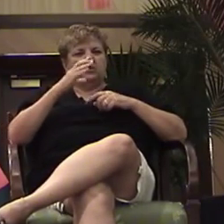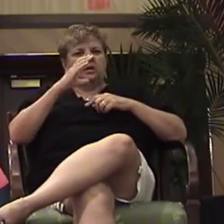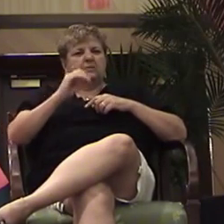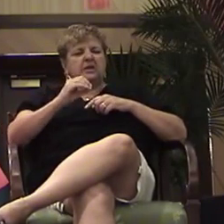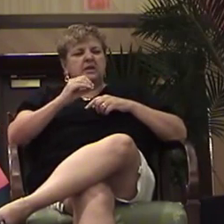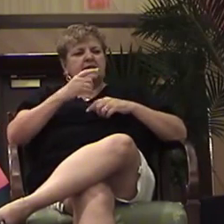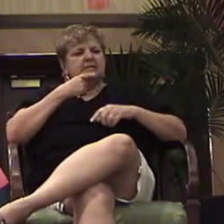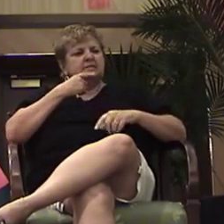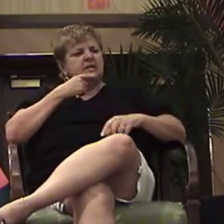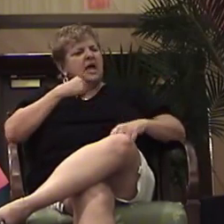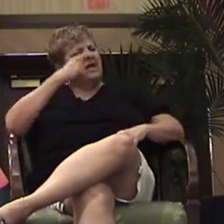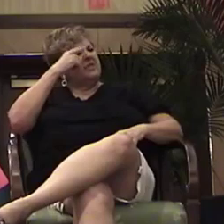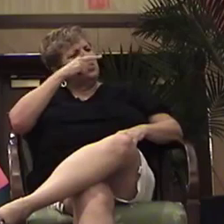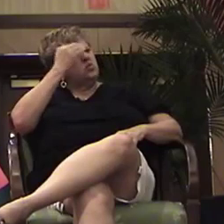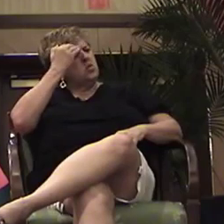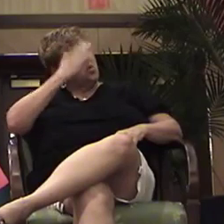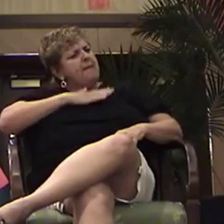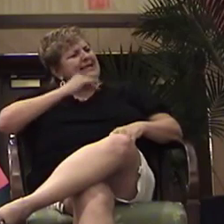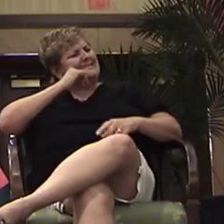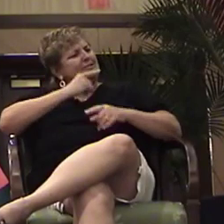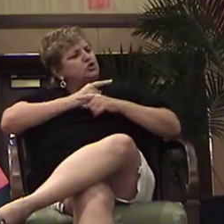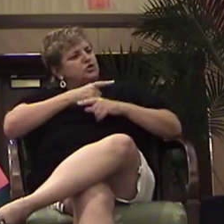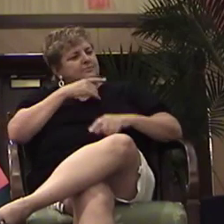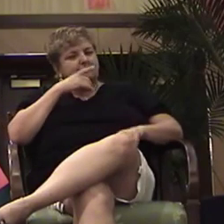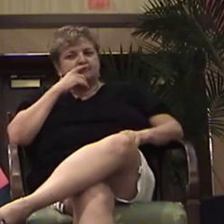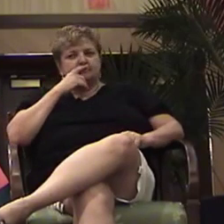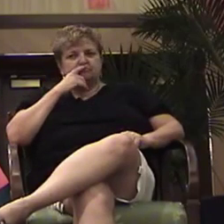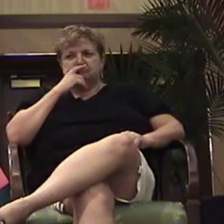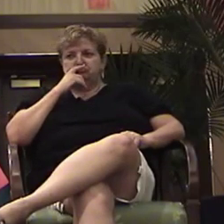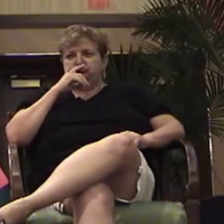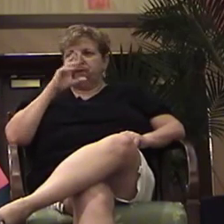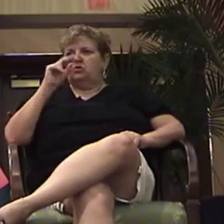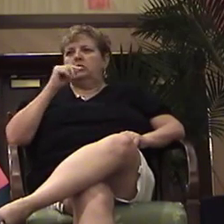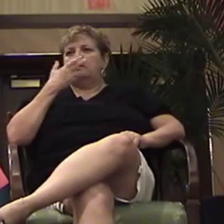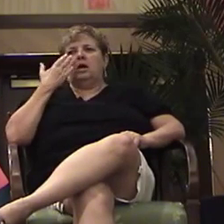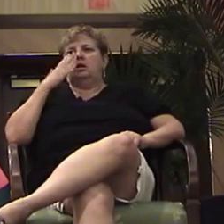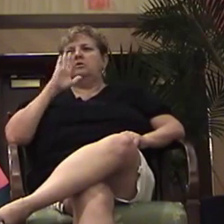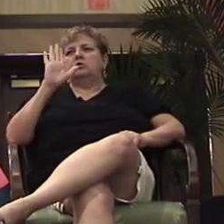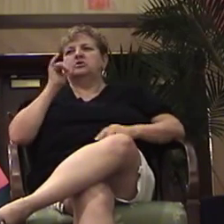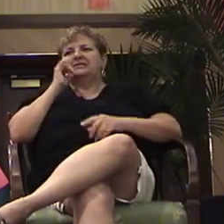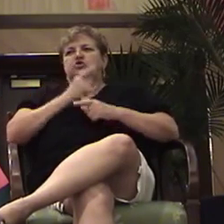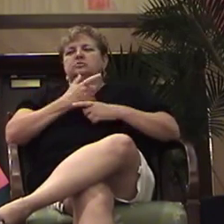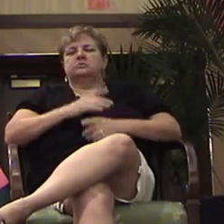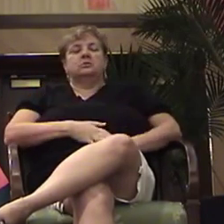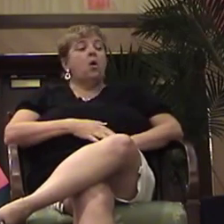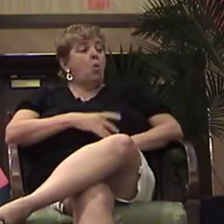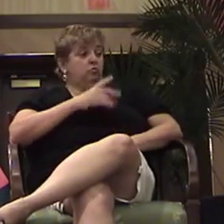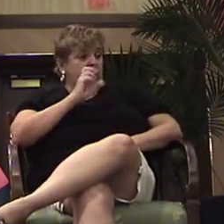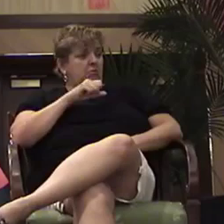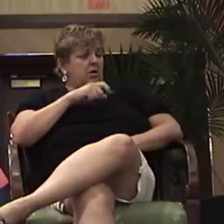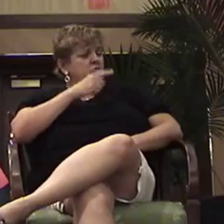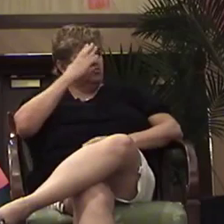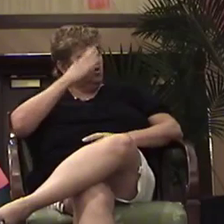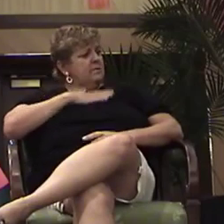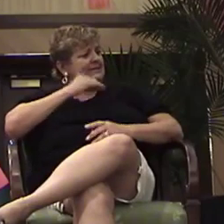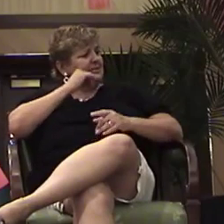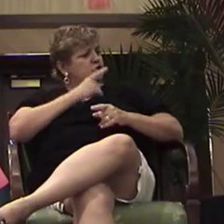know my sister. I said, no, I don't. He said, yes, you do. Peggy